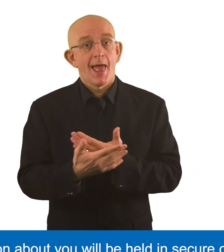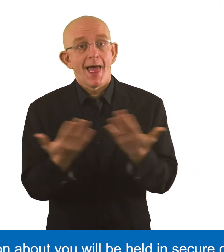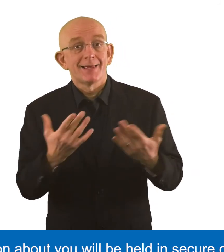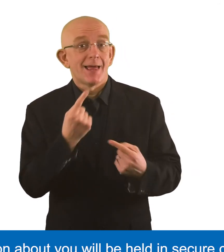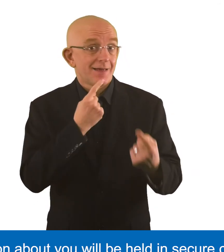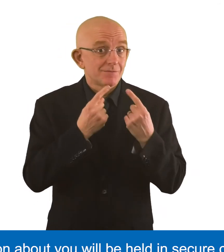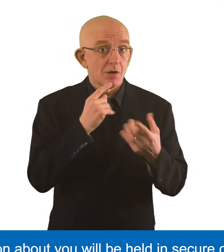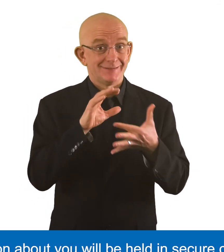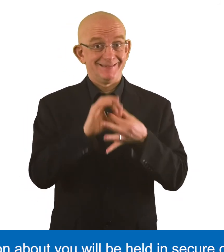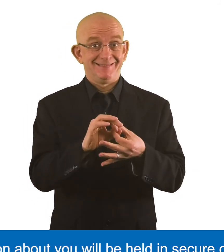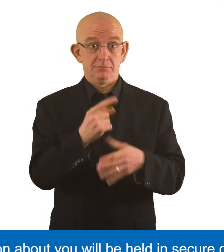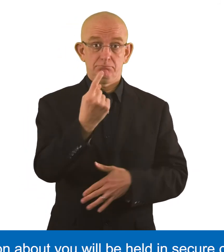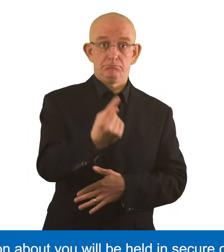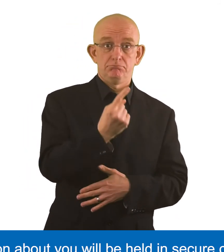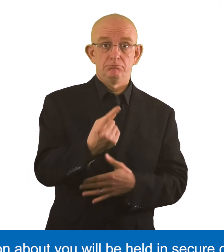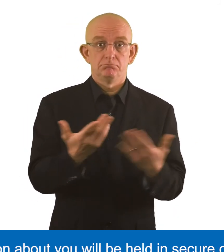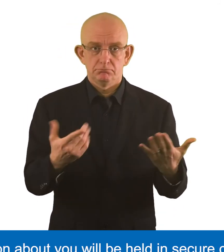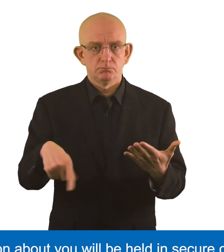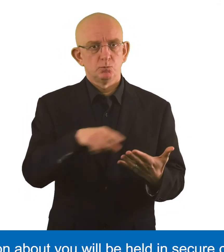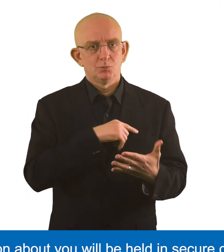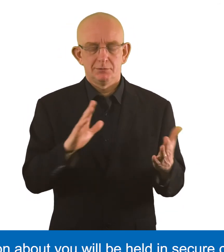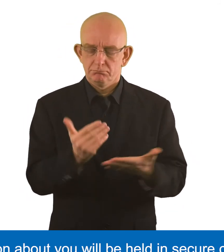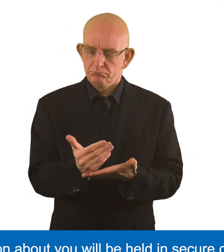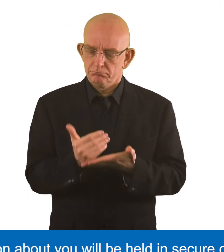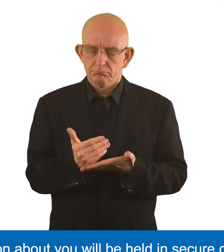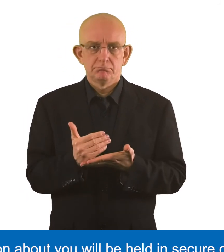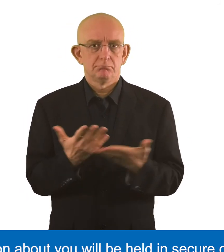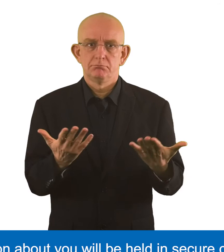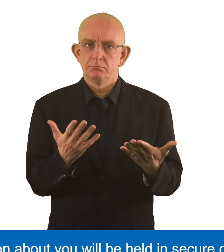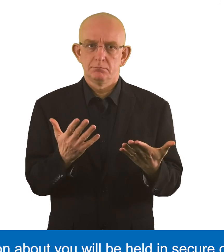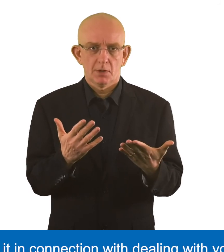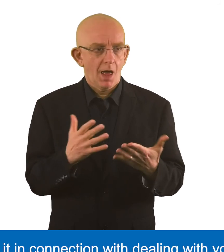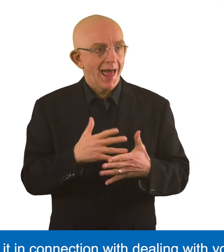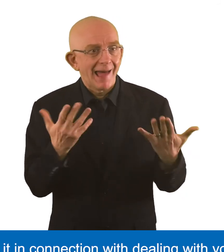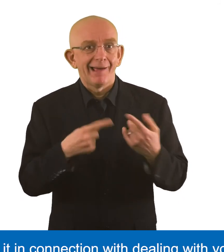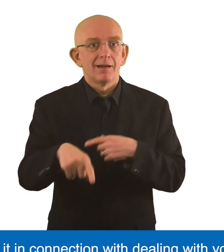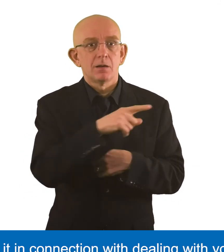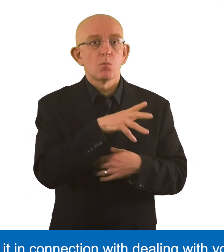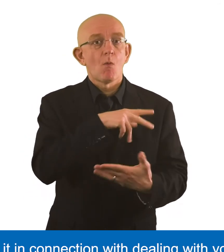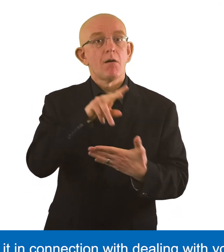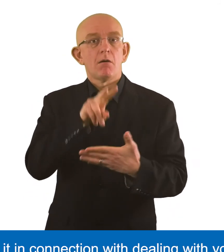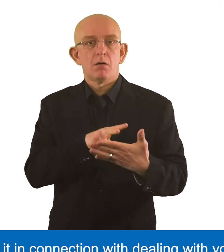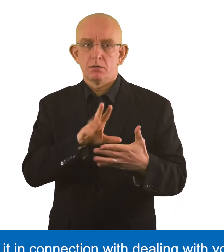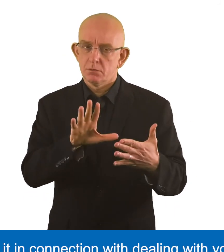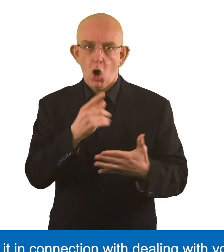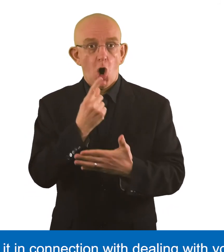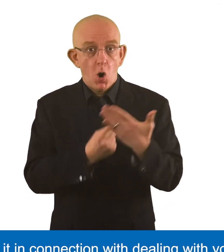Any information about you will be held in secure conditions, with access restricted to those who need it in connection